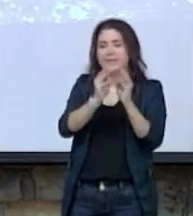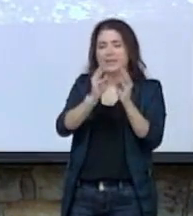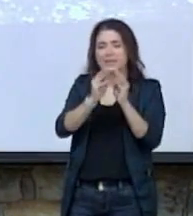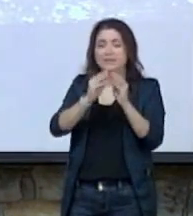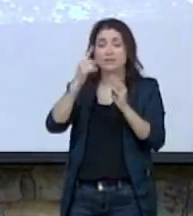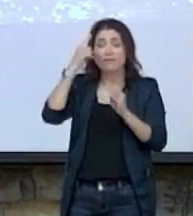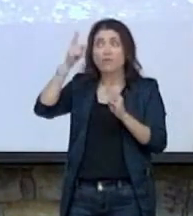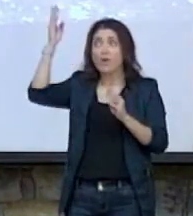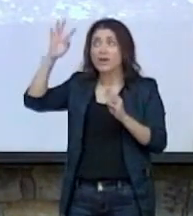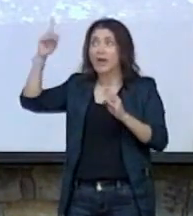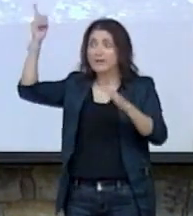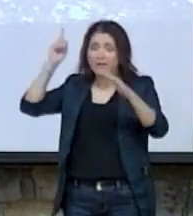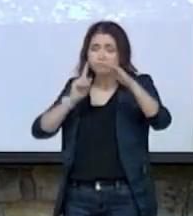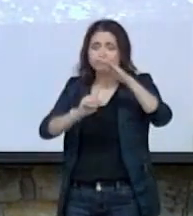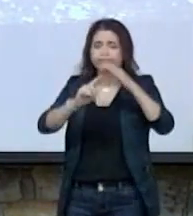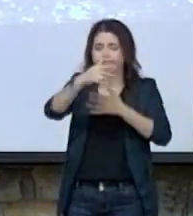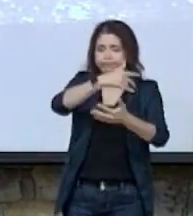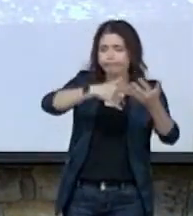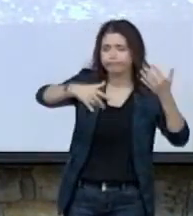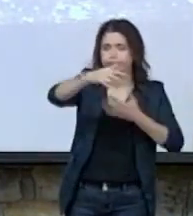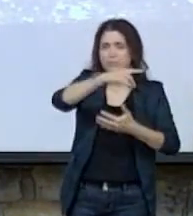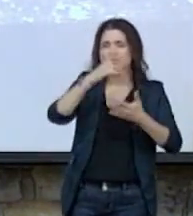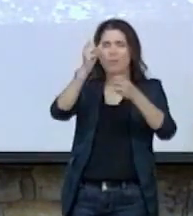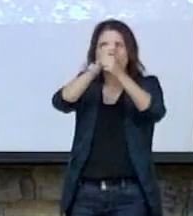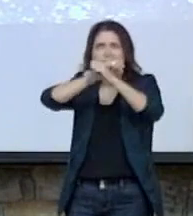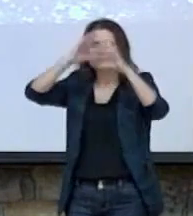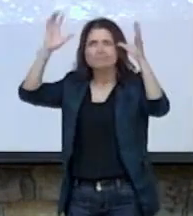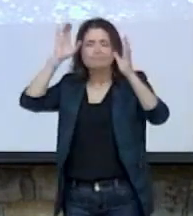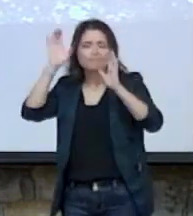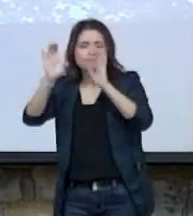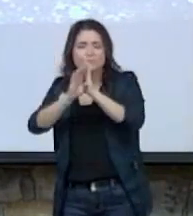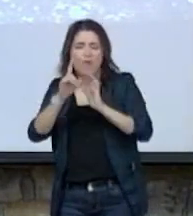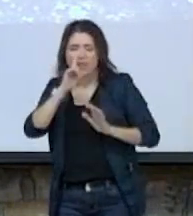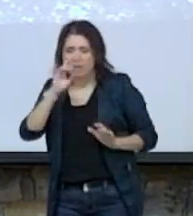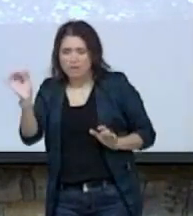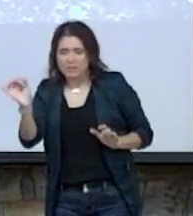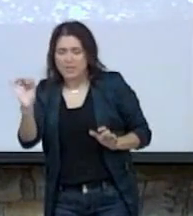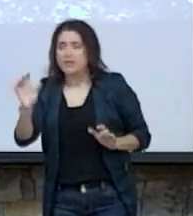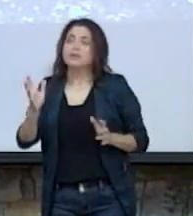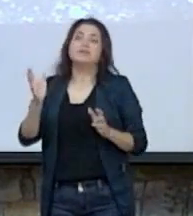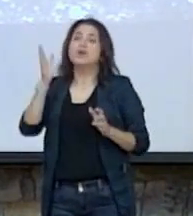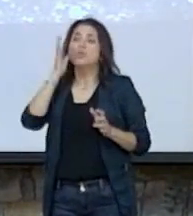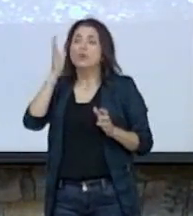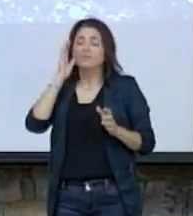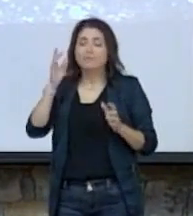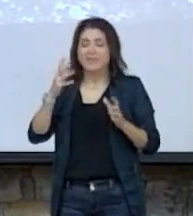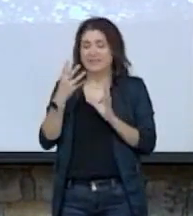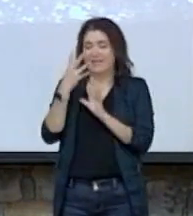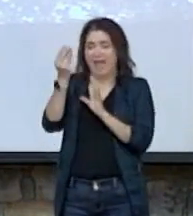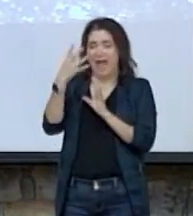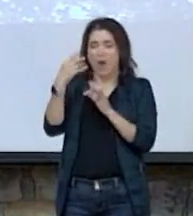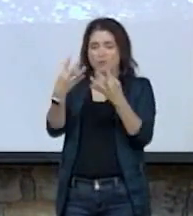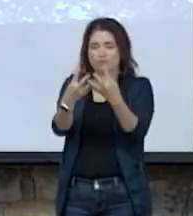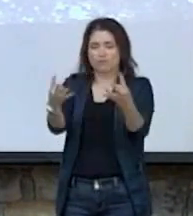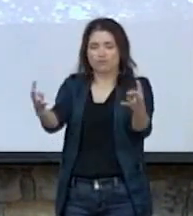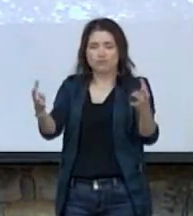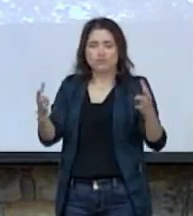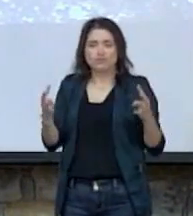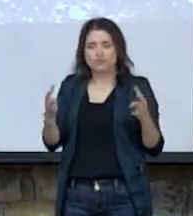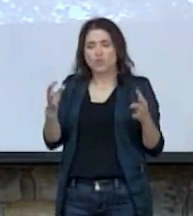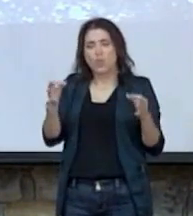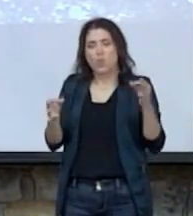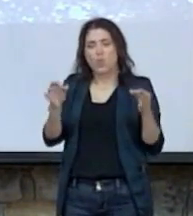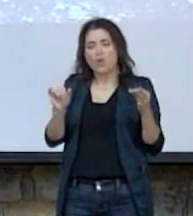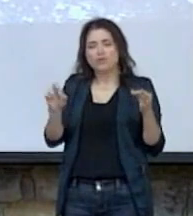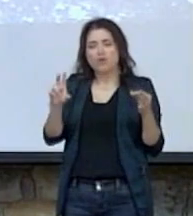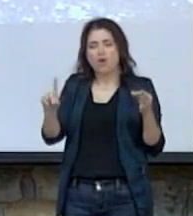to dwell. And let's paint a picture in our minds of what that looked like. There would have been this outer courtyard wall, we might say, that was